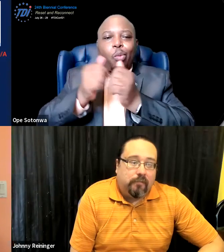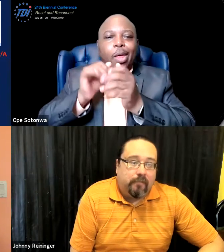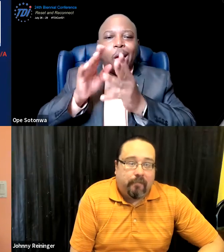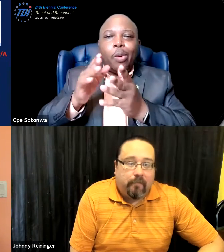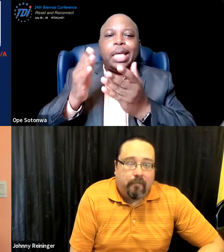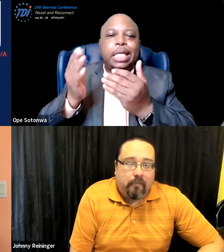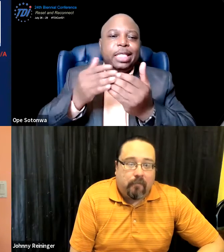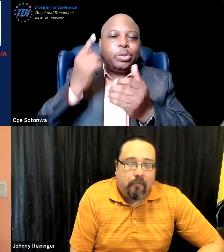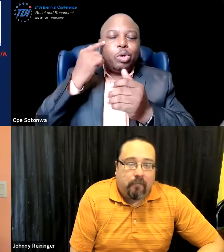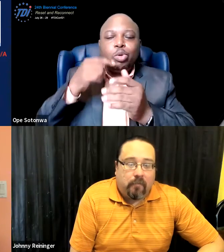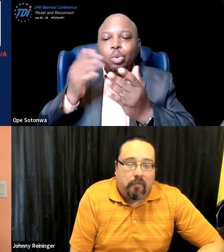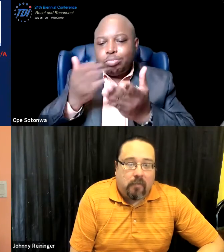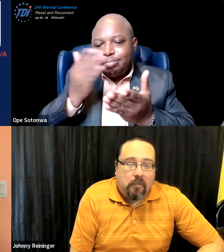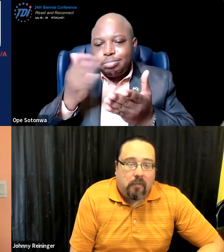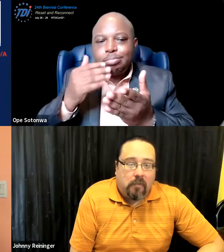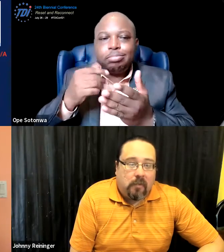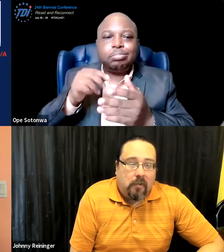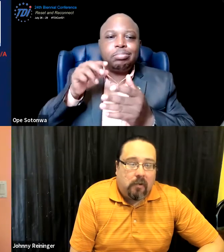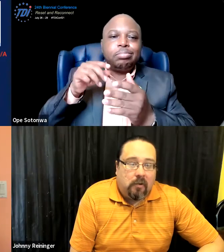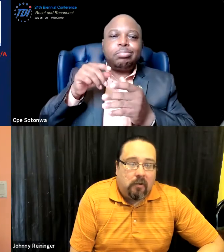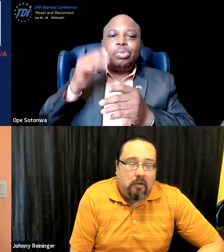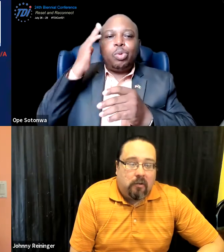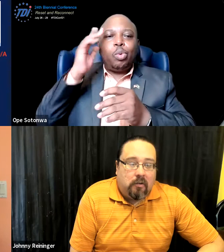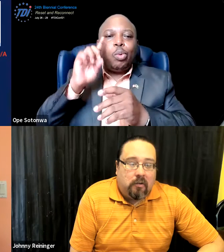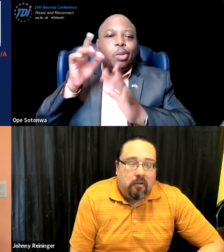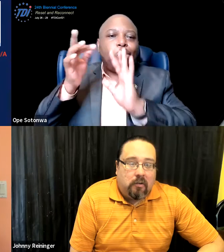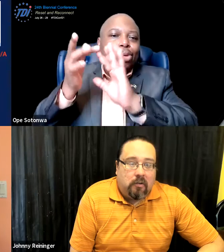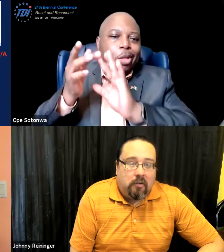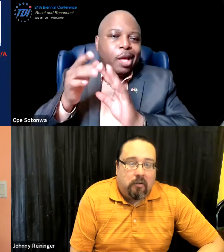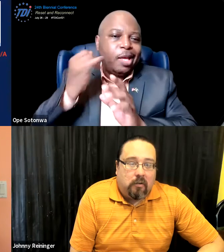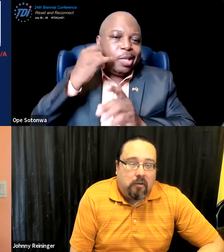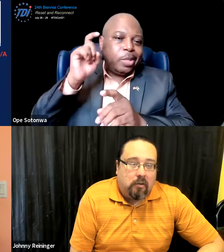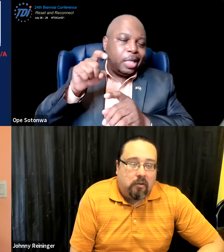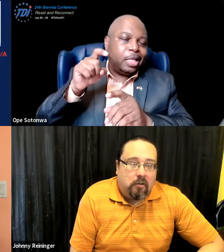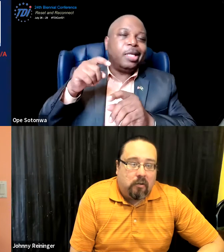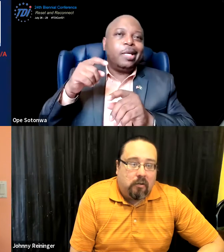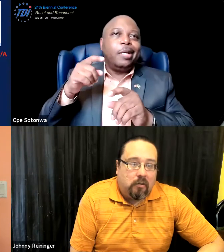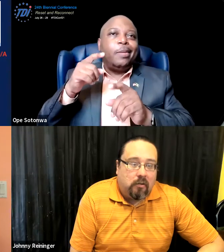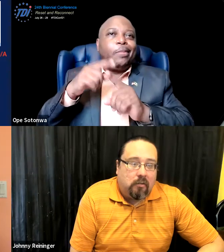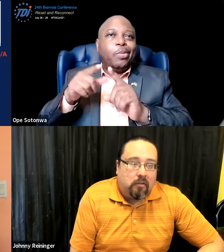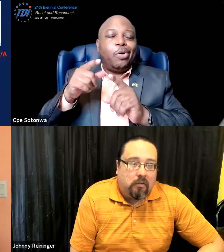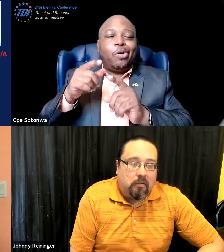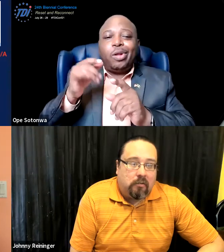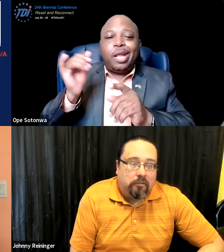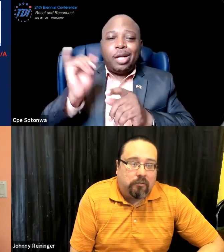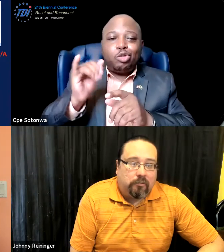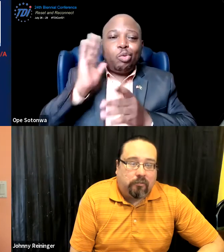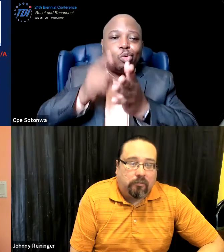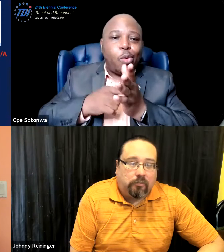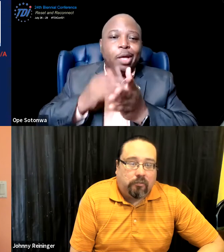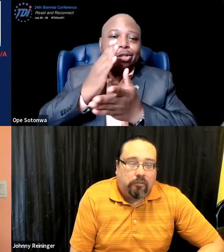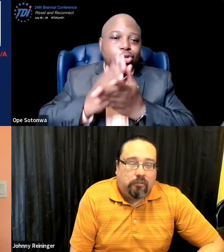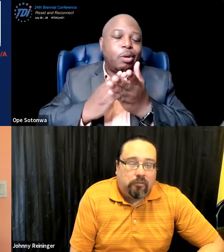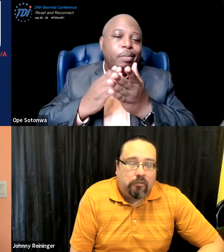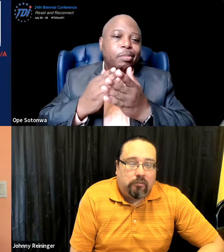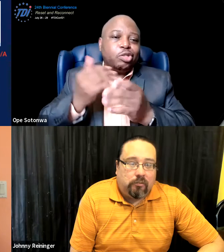specifically, all around. So it kind of gives that access for BIPOC interpreters to see who they need to network